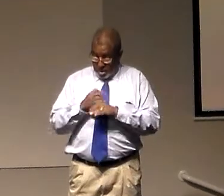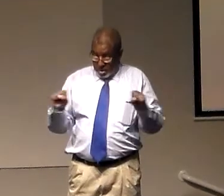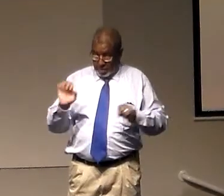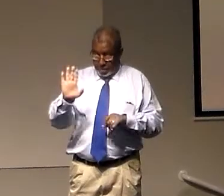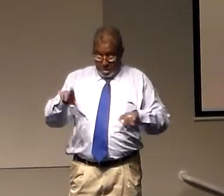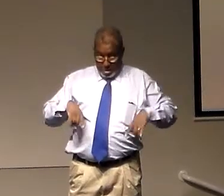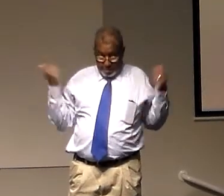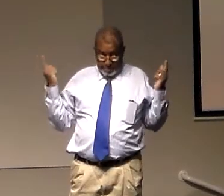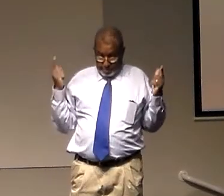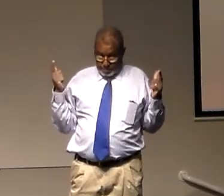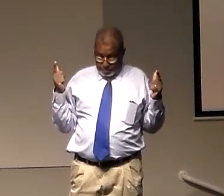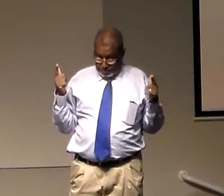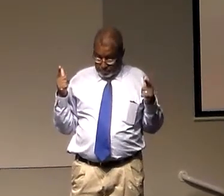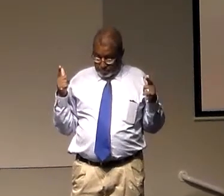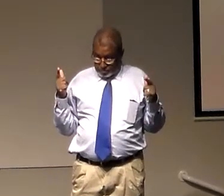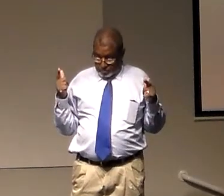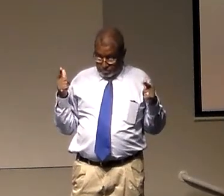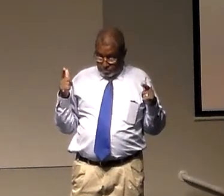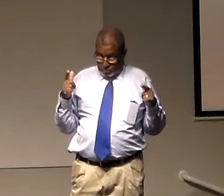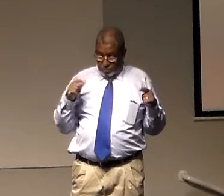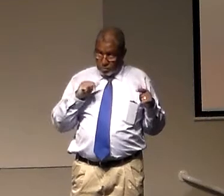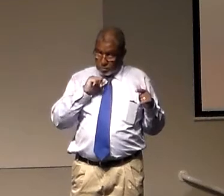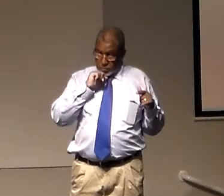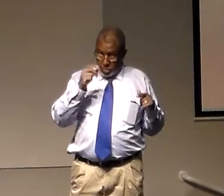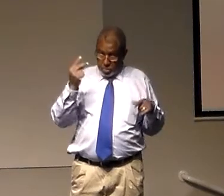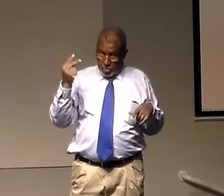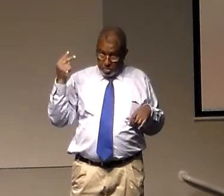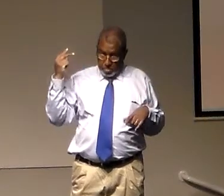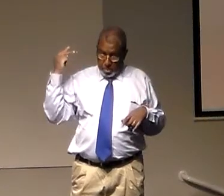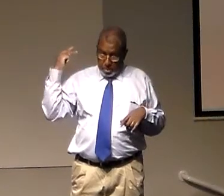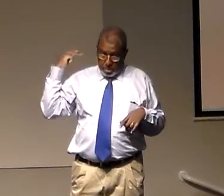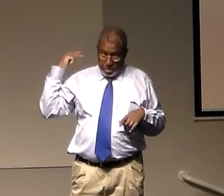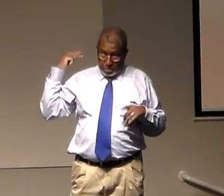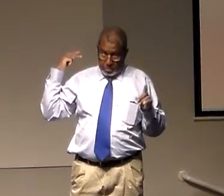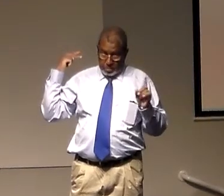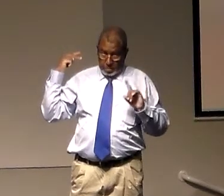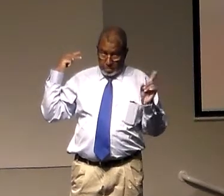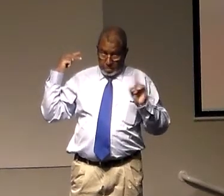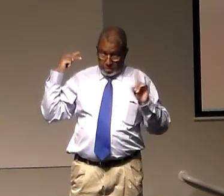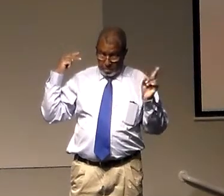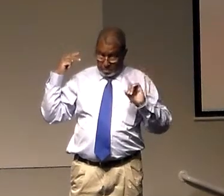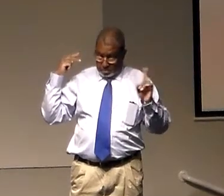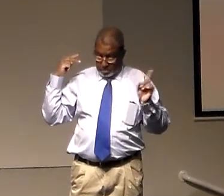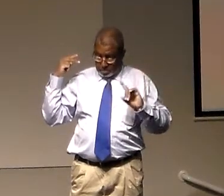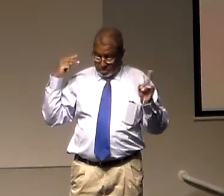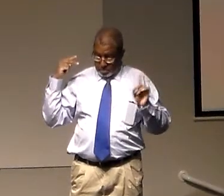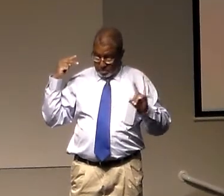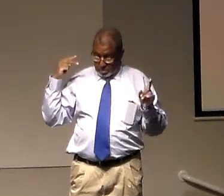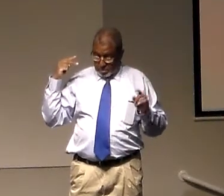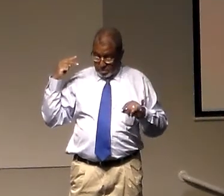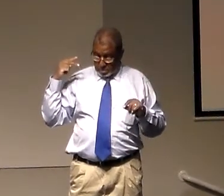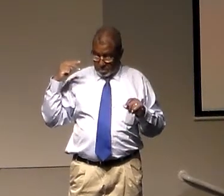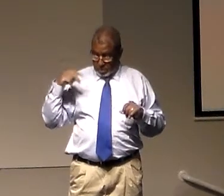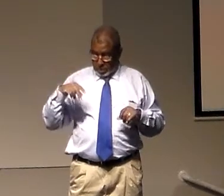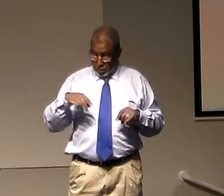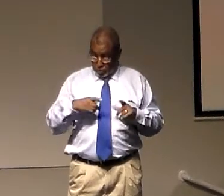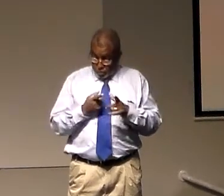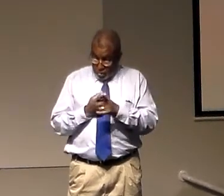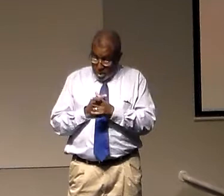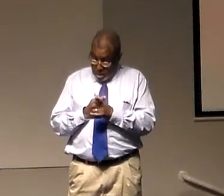said, now, run to save your life. Don't look back. And don't